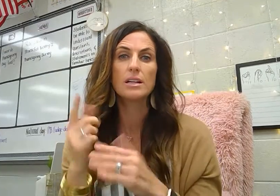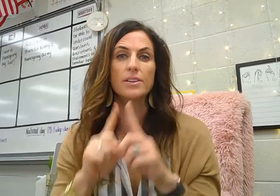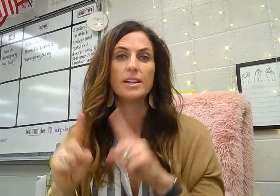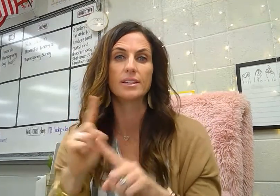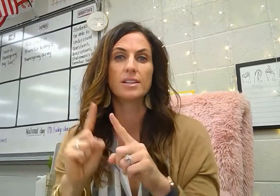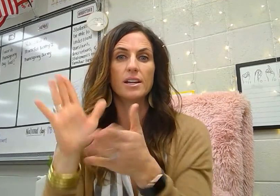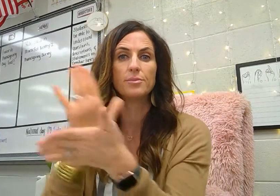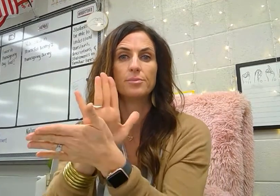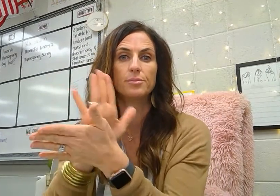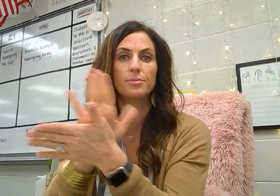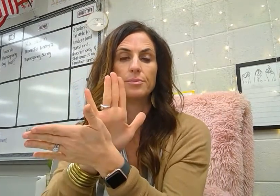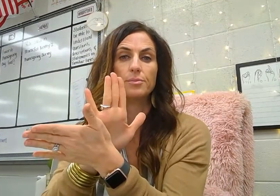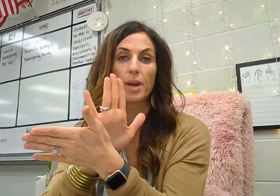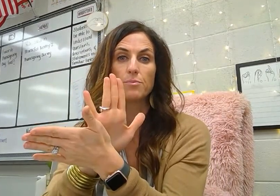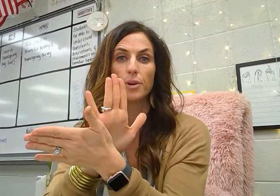The next sign, paper.